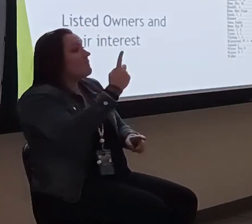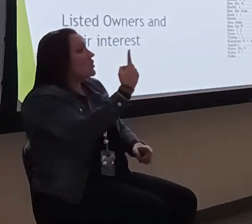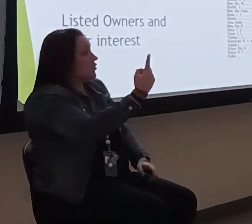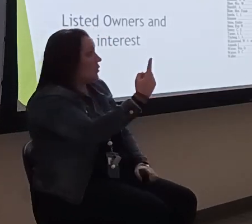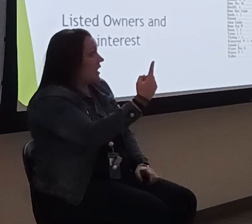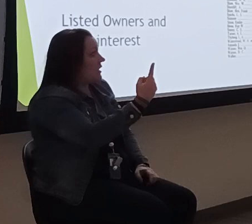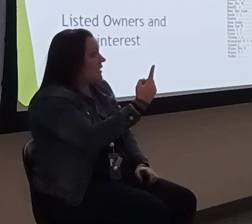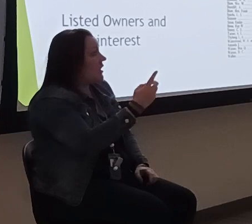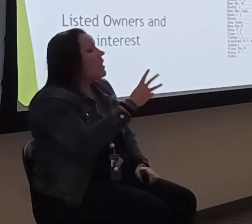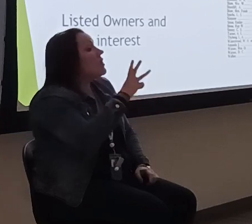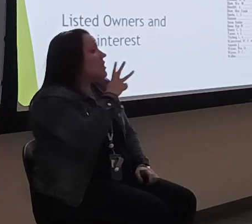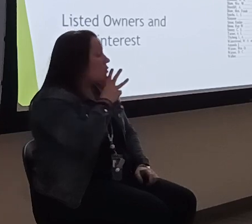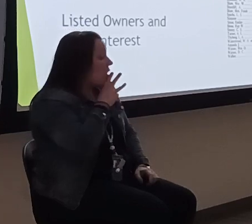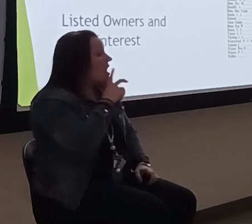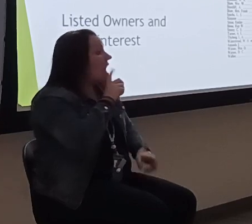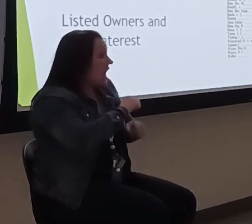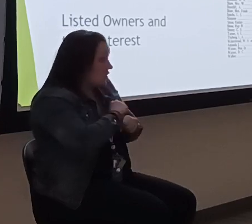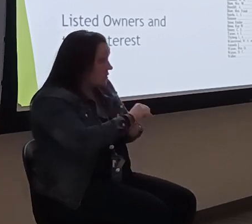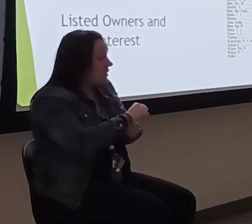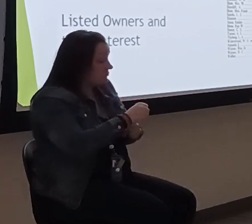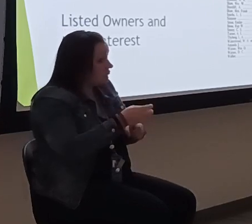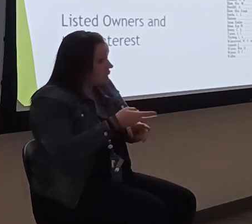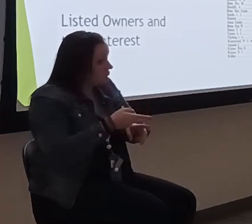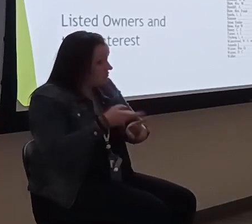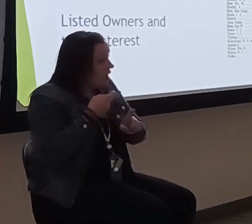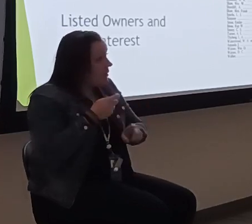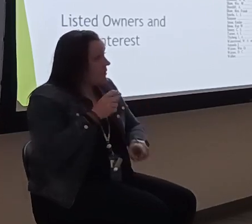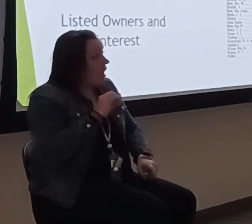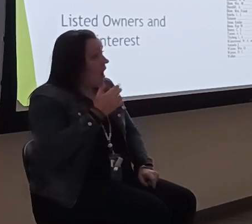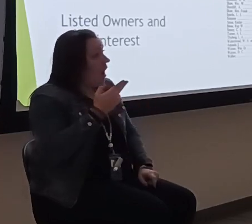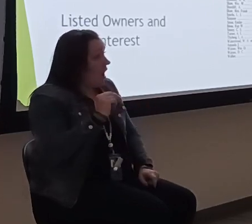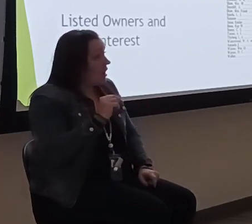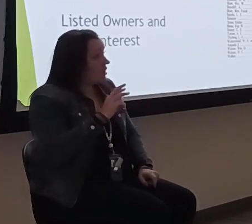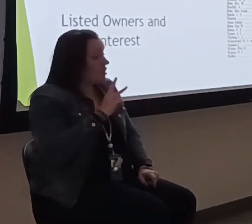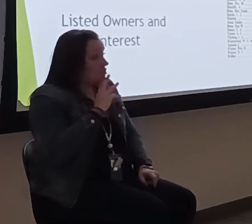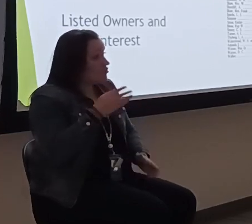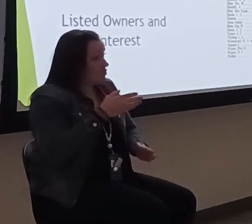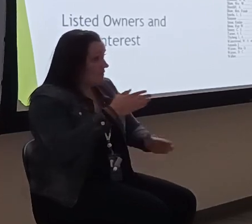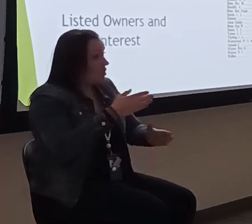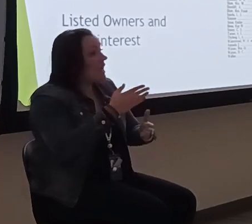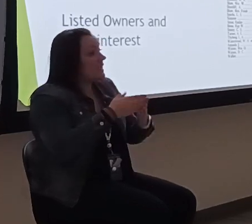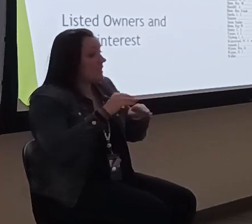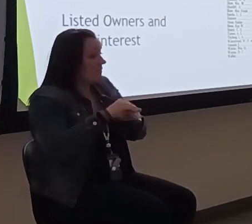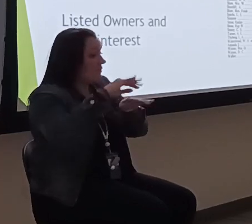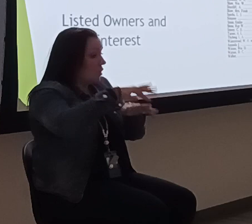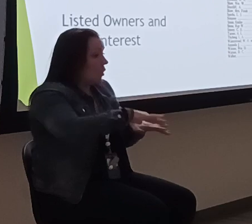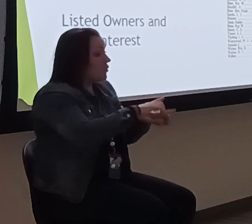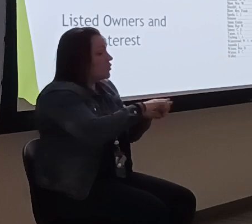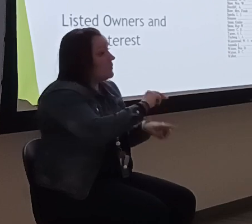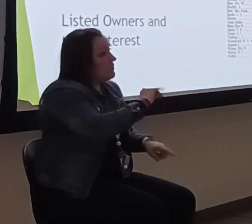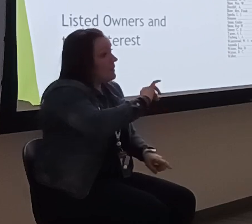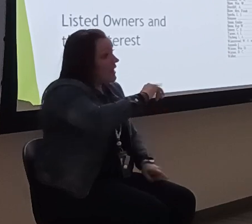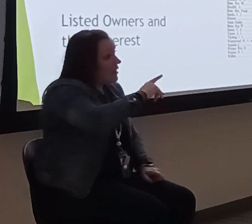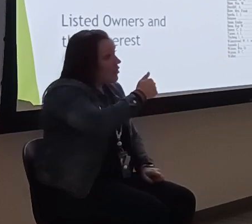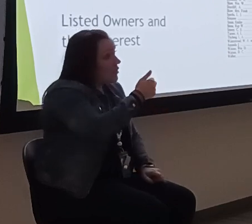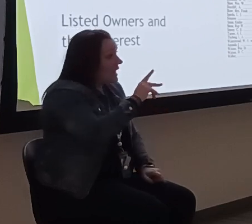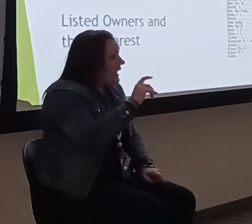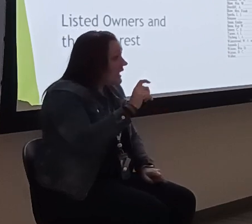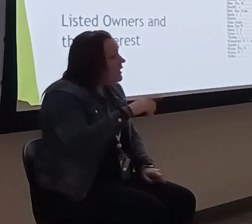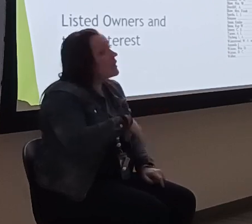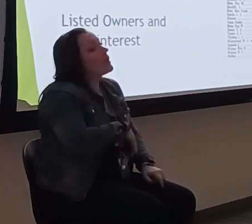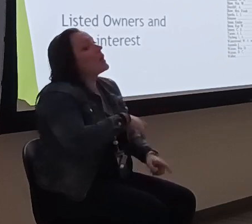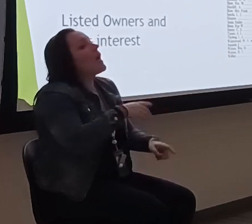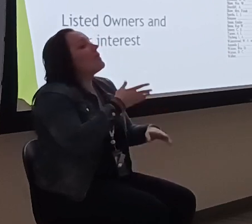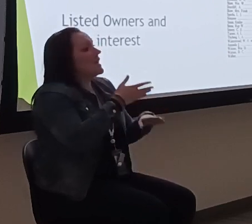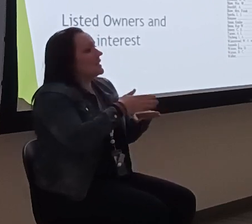one, and the water does come out of the Ogden River, gets put, and some of it goes into Mill Creek, and then some of it goes into